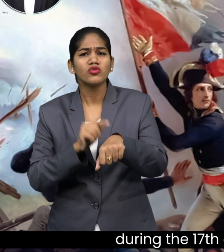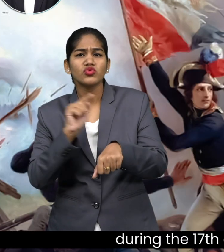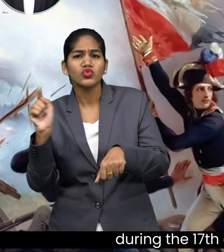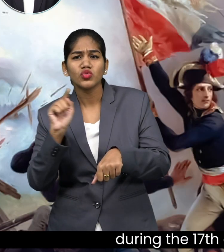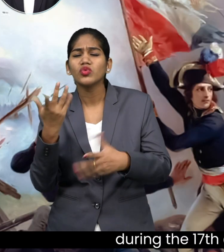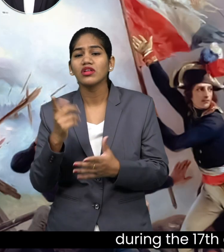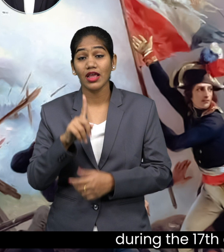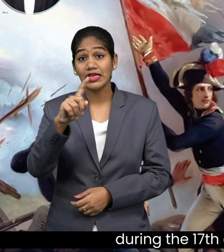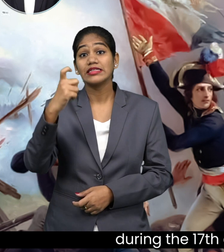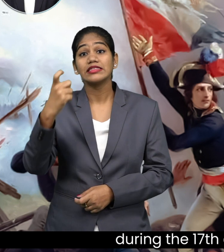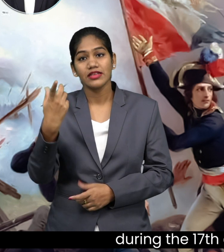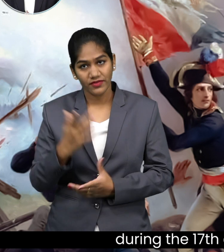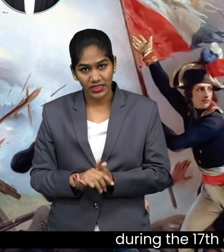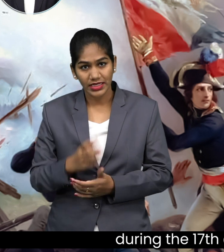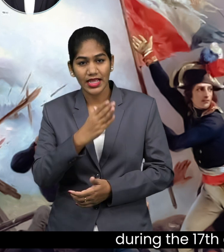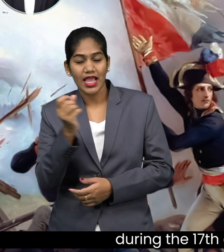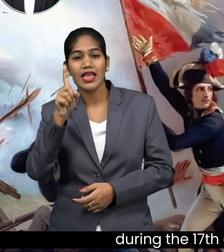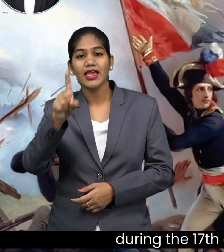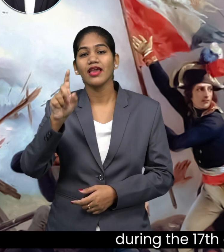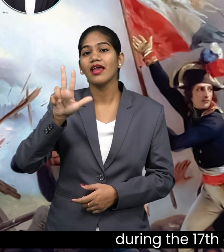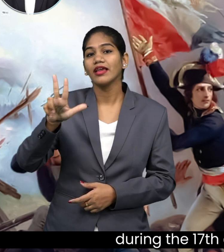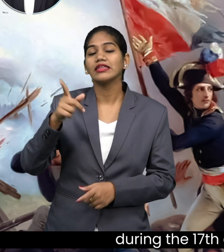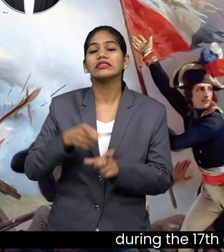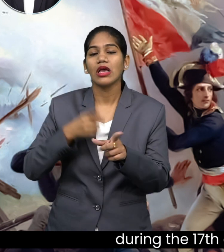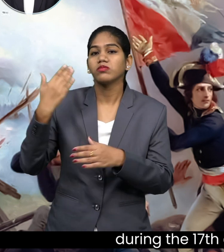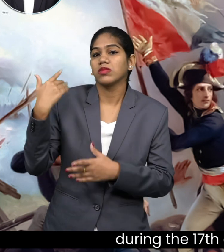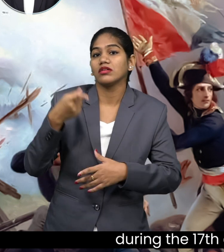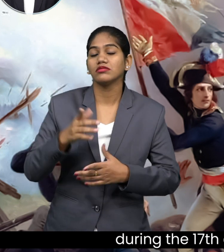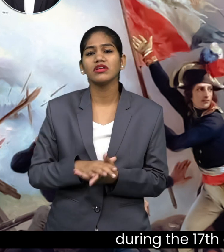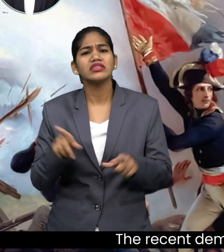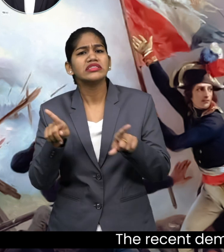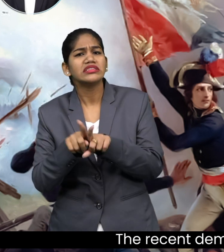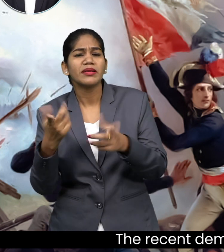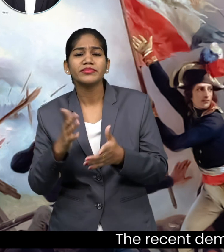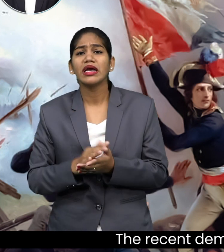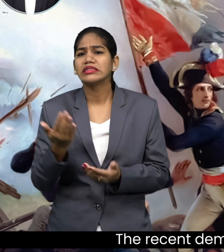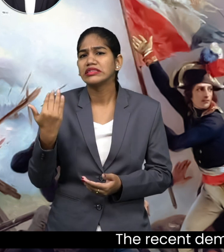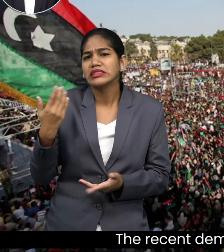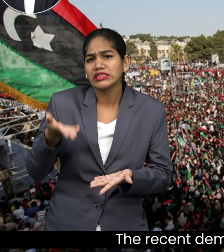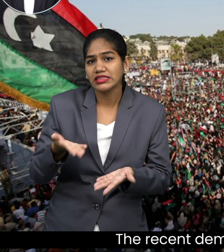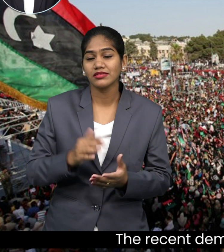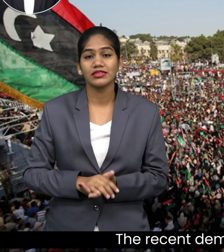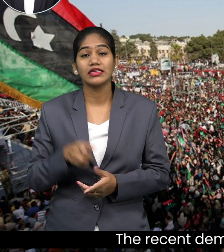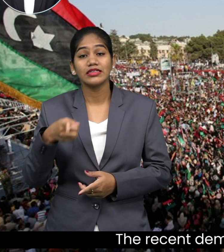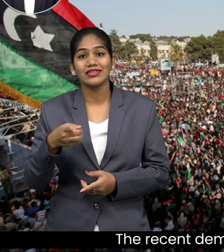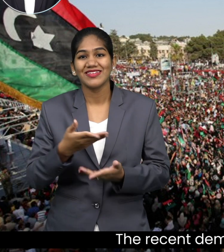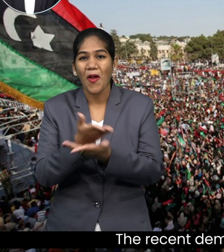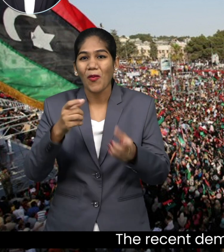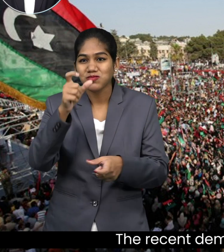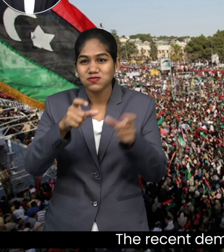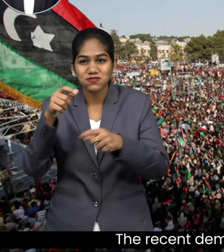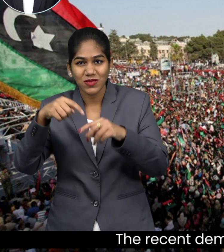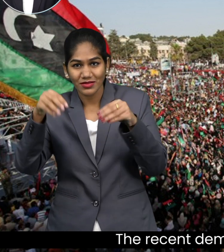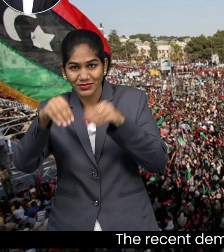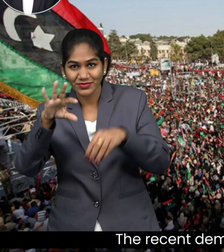the 17th and 18th centuries as well as recent democratic movements